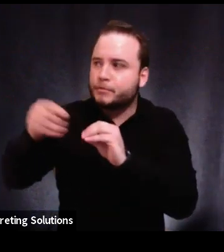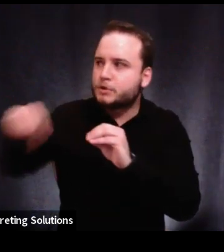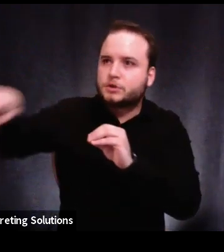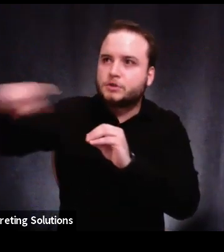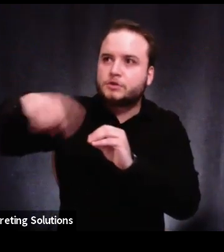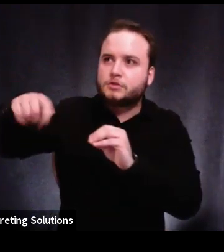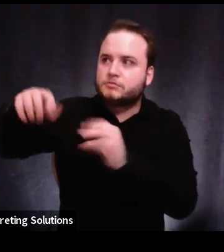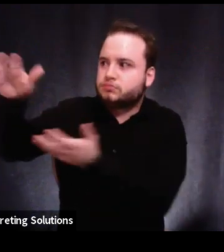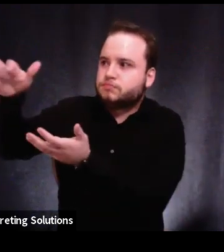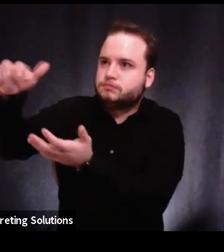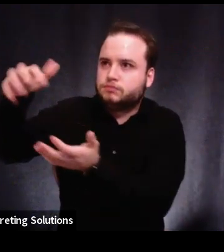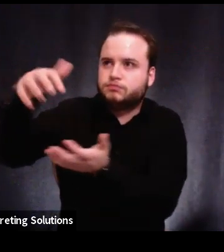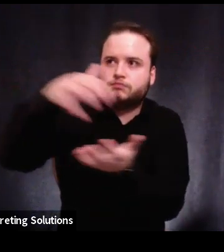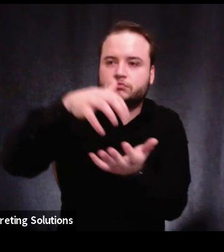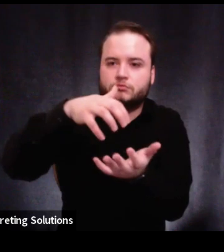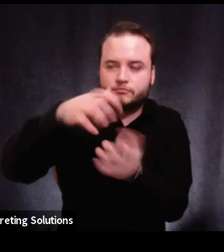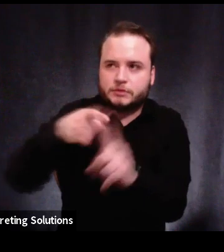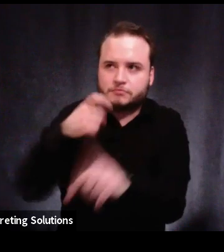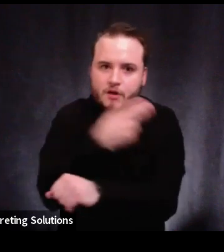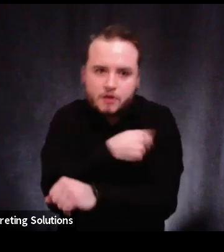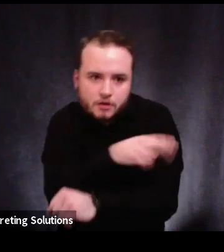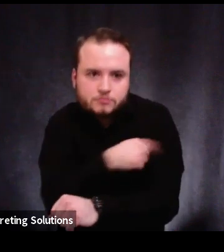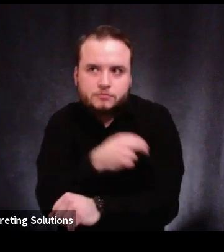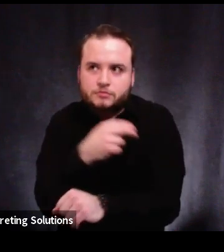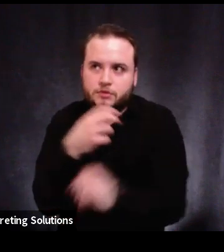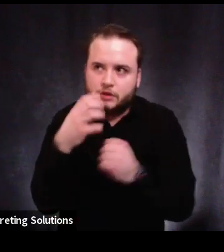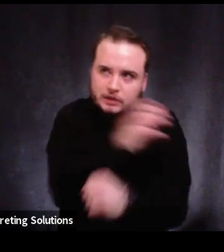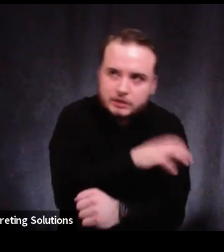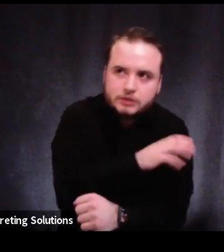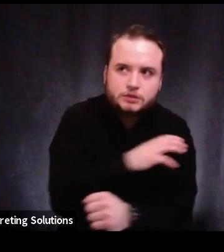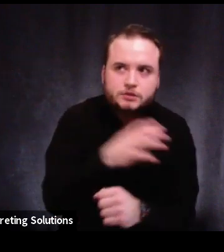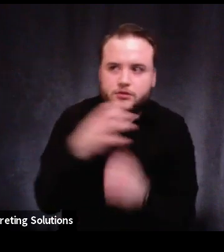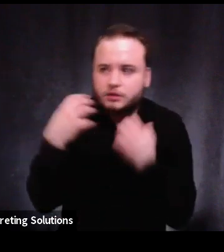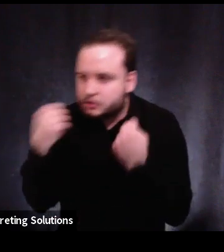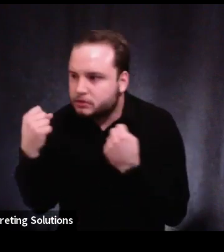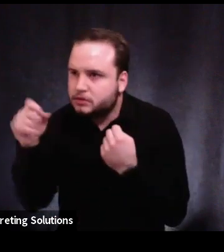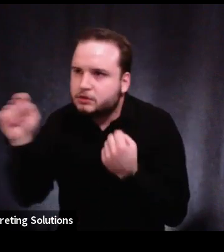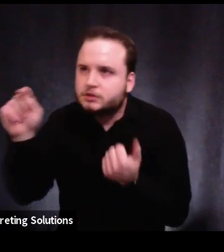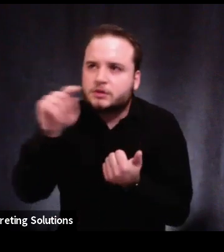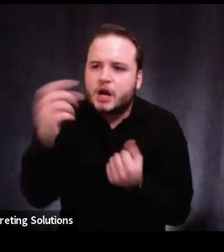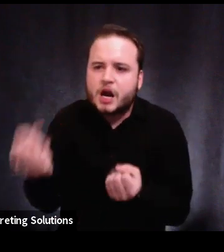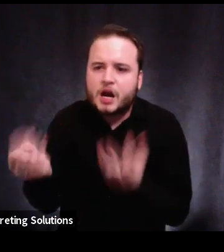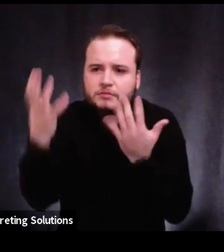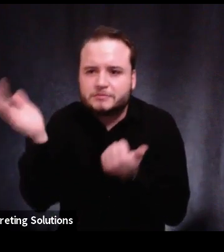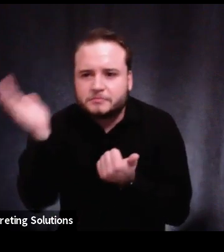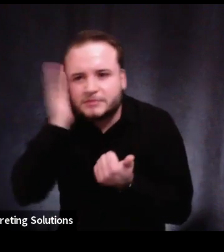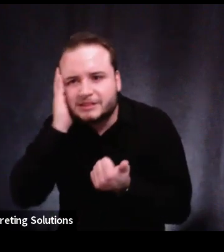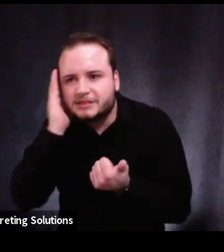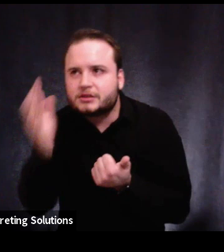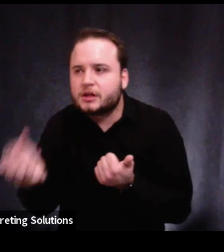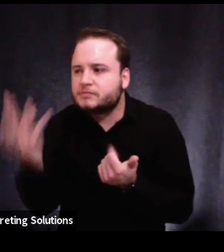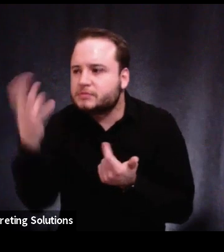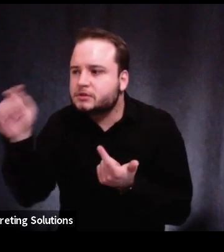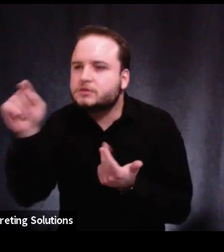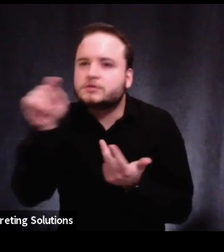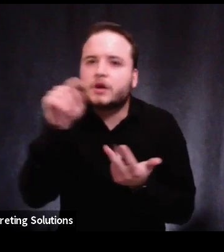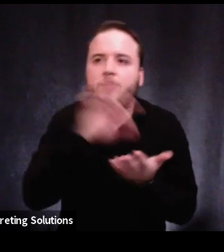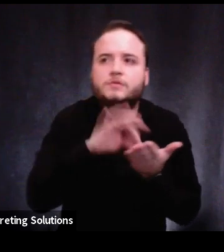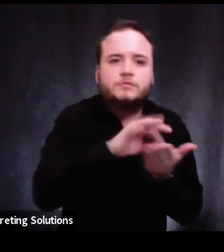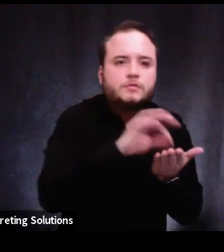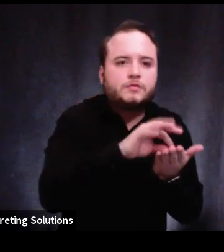their bed capacity is. So how many beds could be are now ICU beds, how many